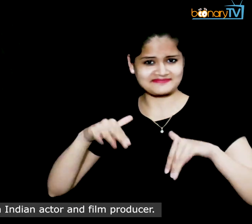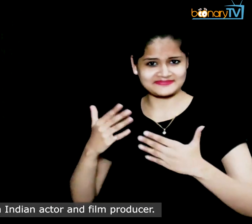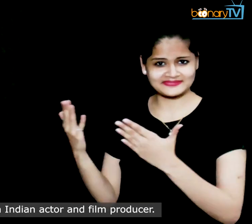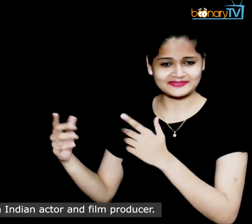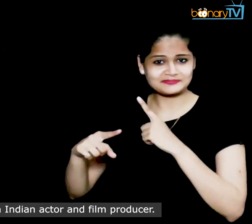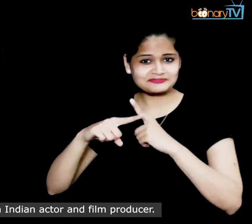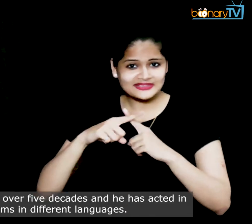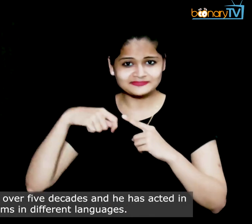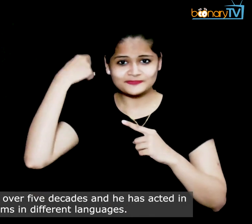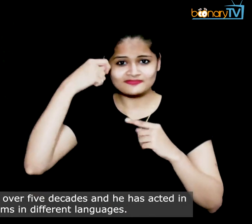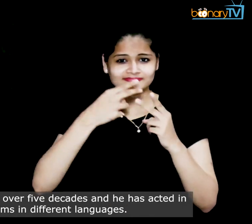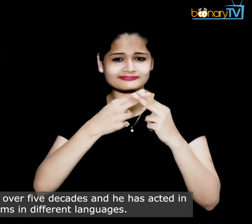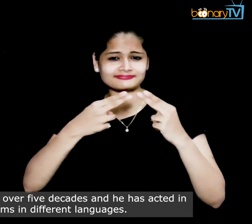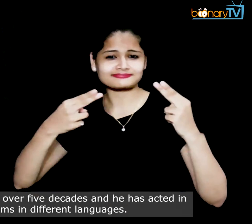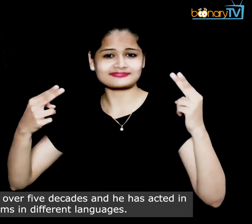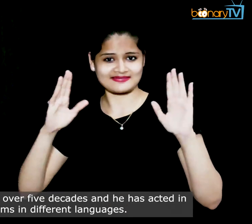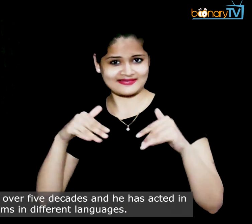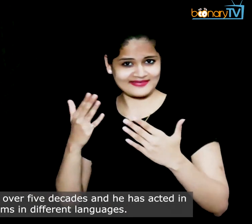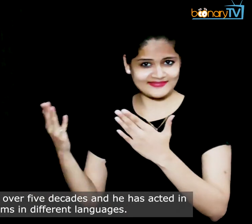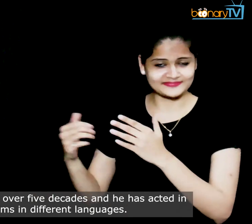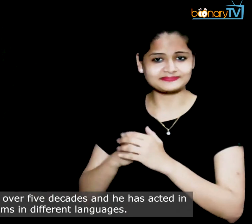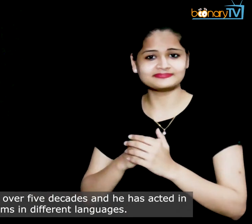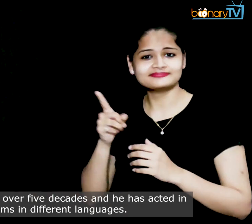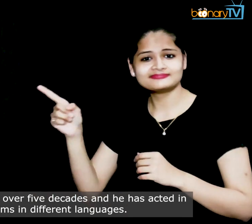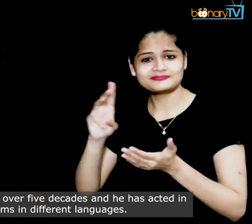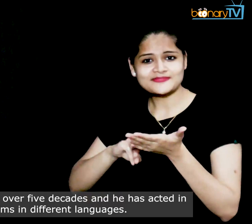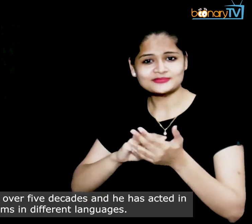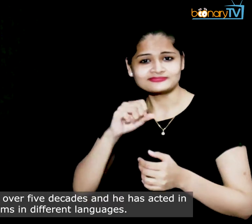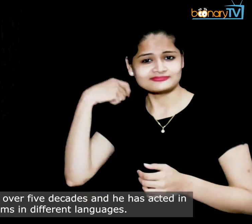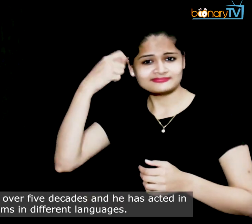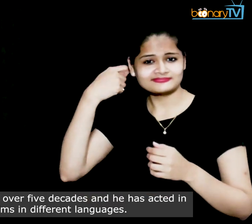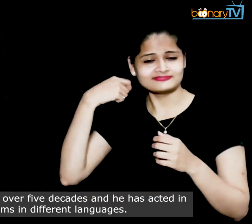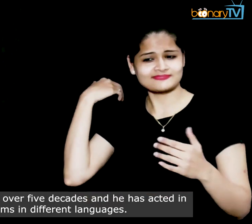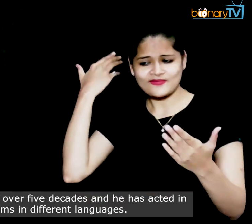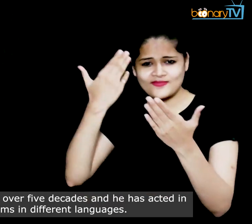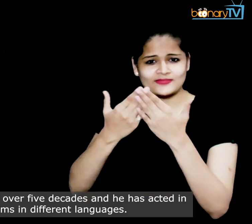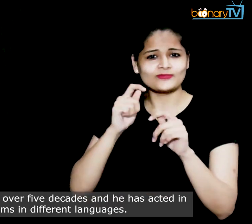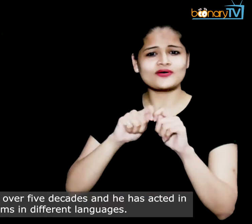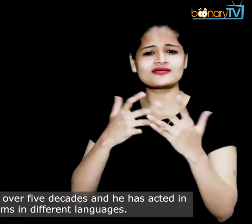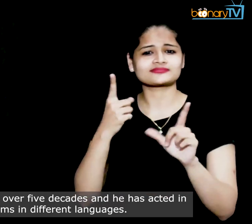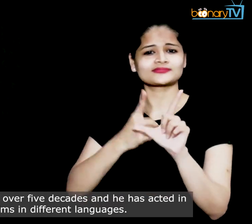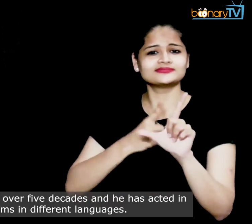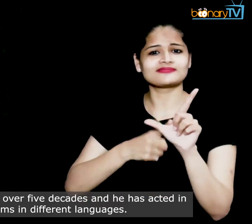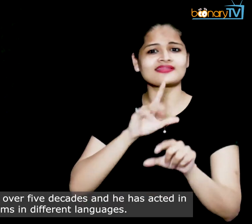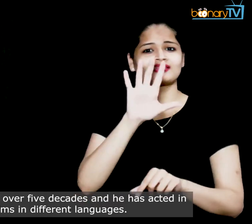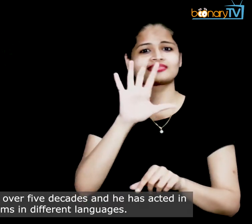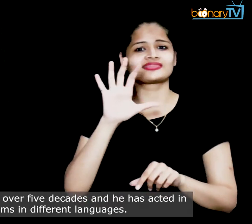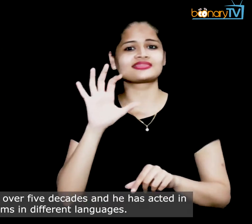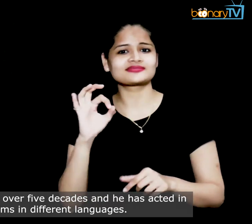his career has spanned over five decades and